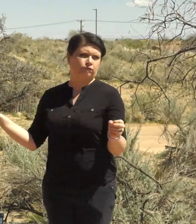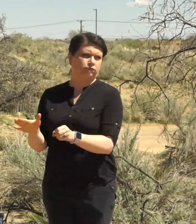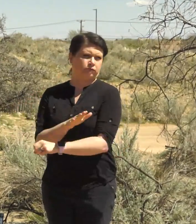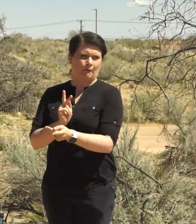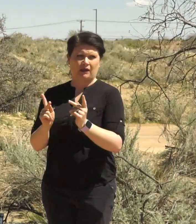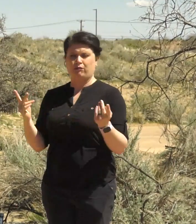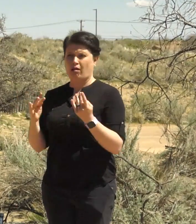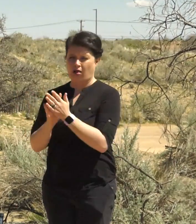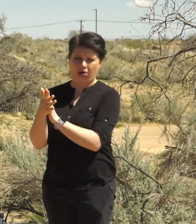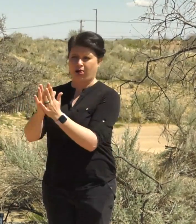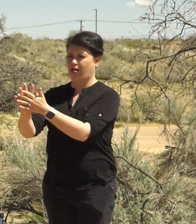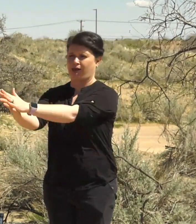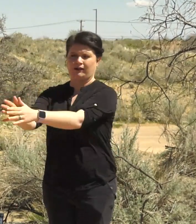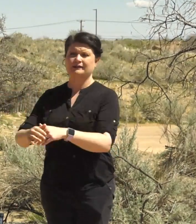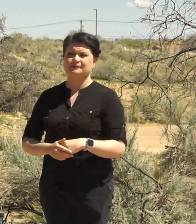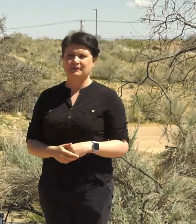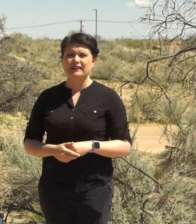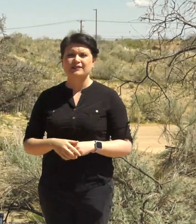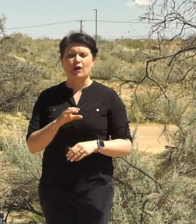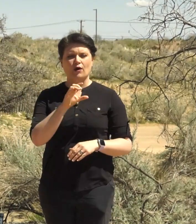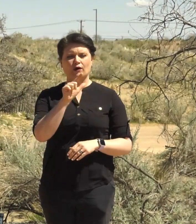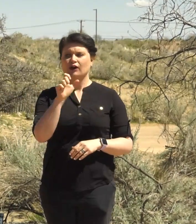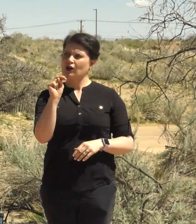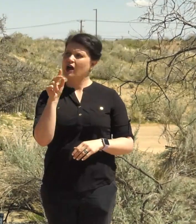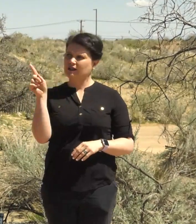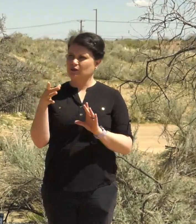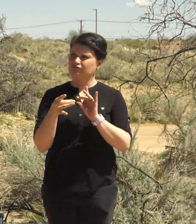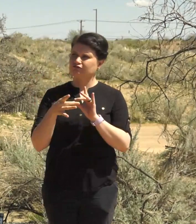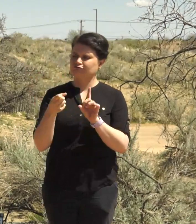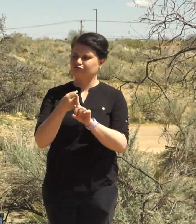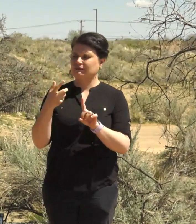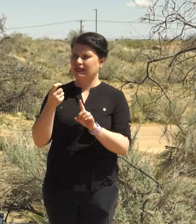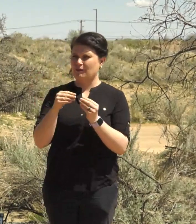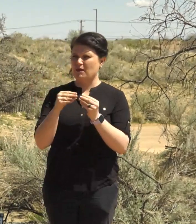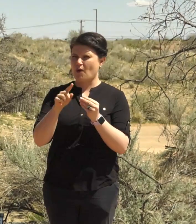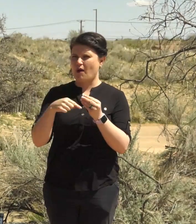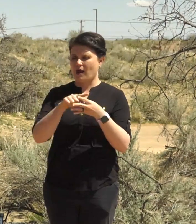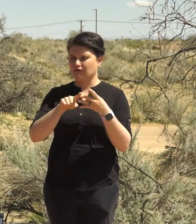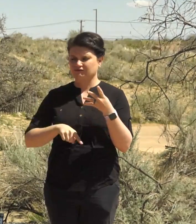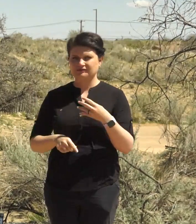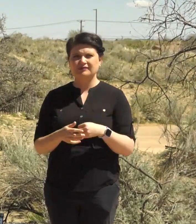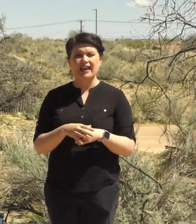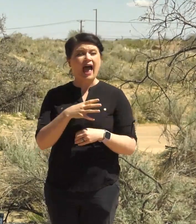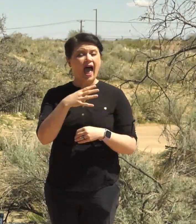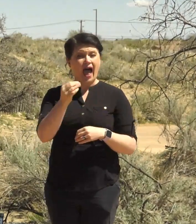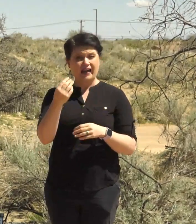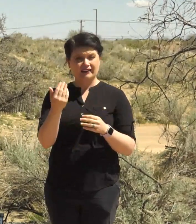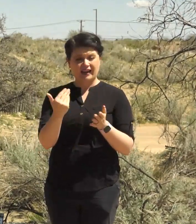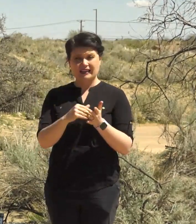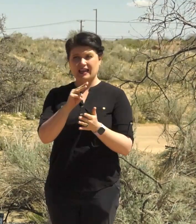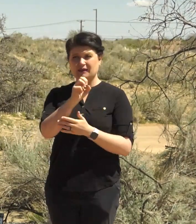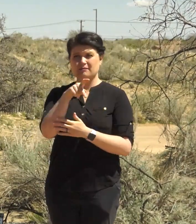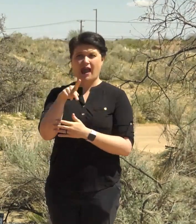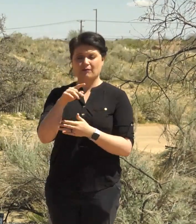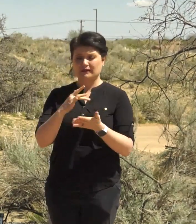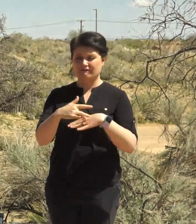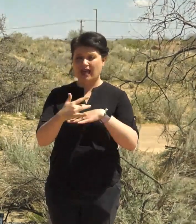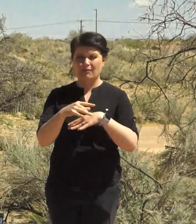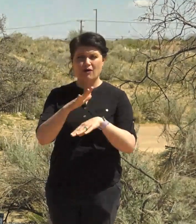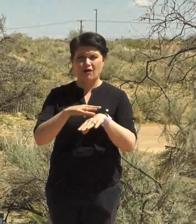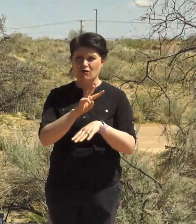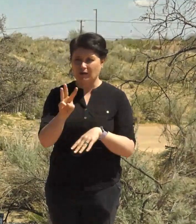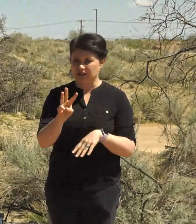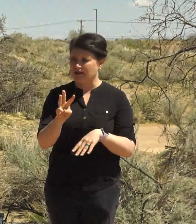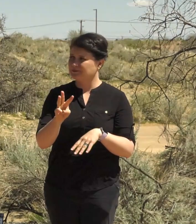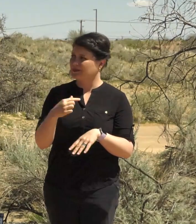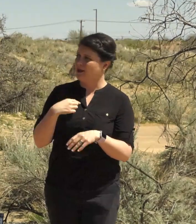So Colleen's going to give a little bit of a rundown on those, and all of those maps are available on websites and so forth. I'm